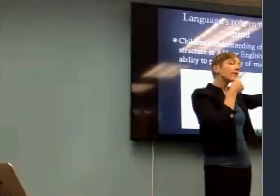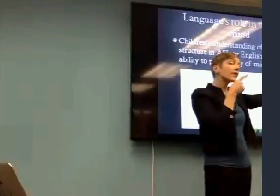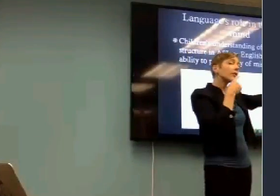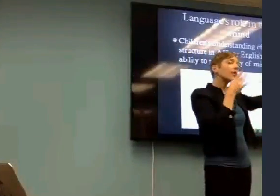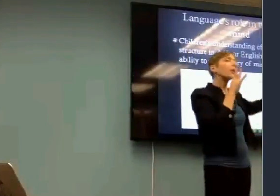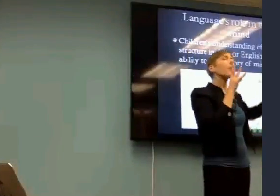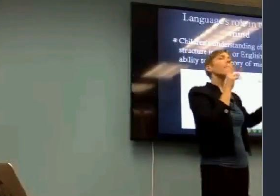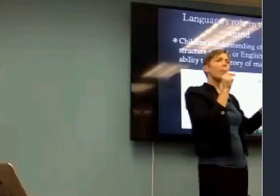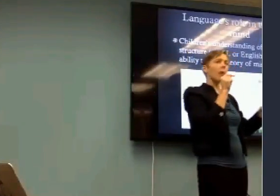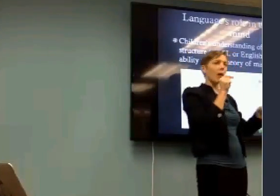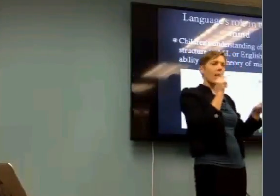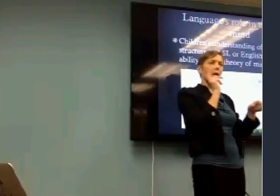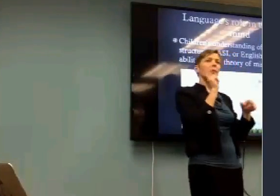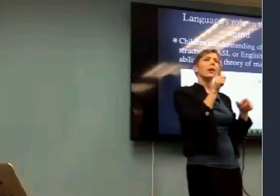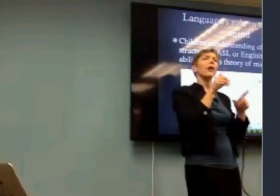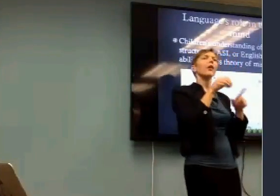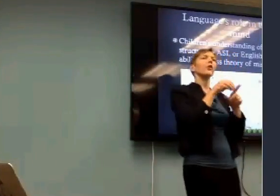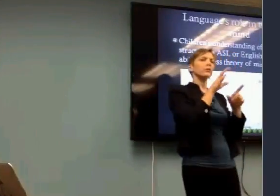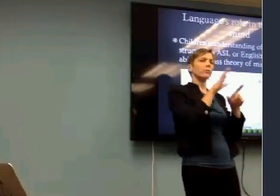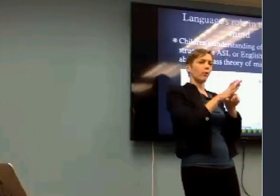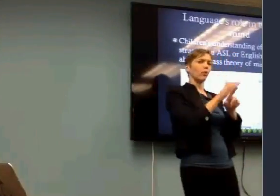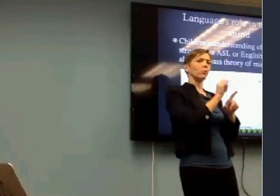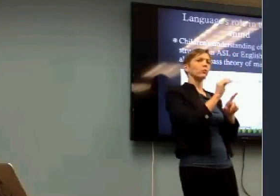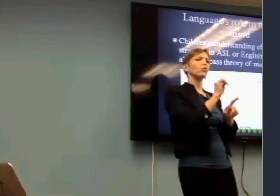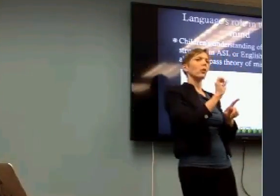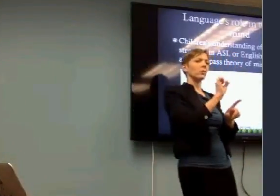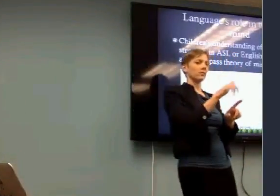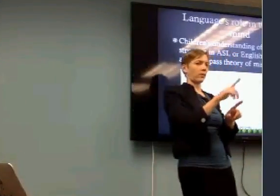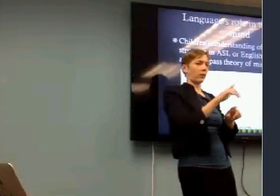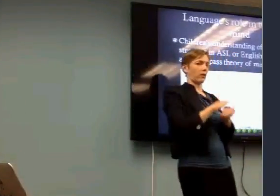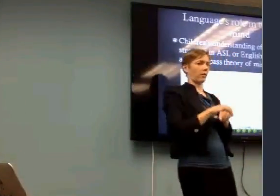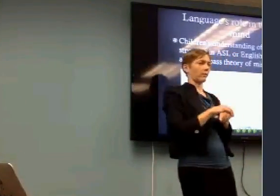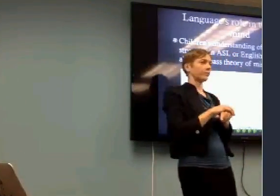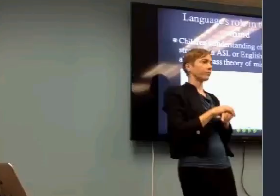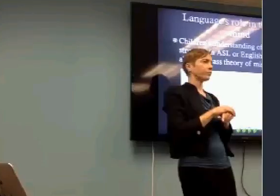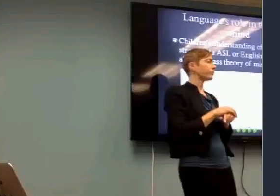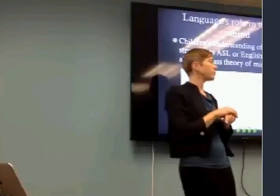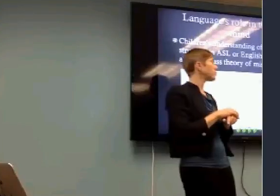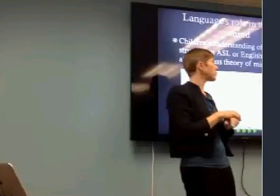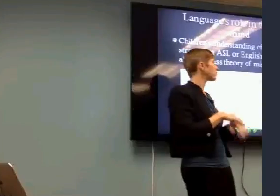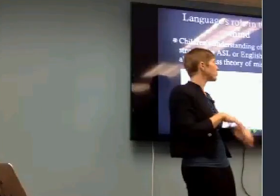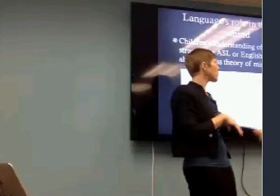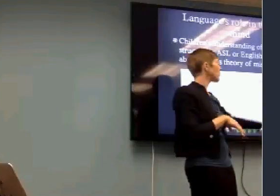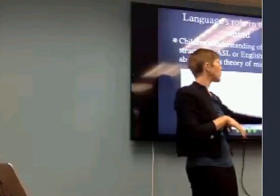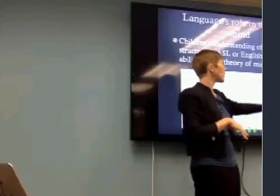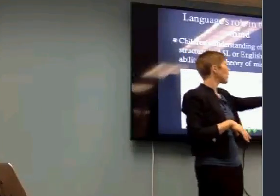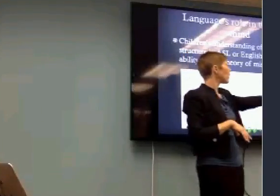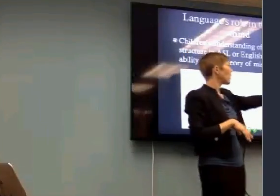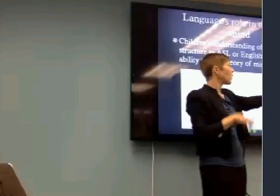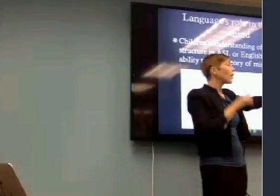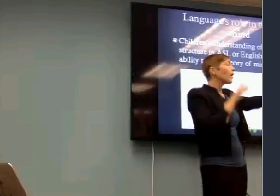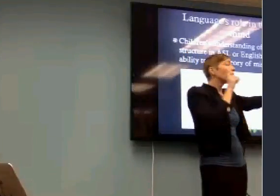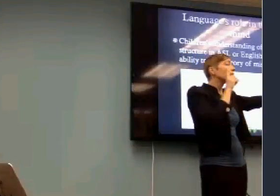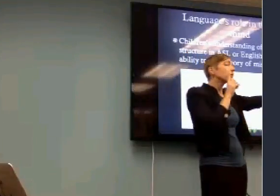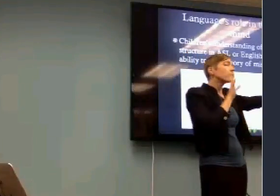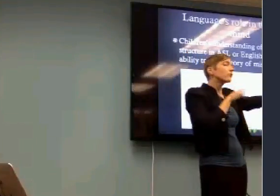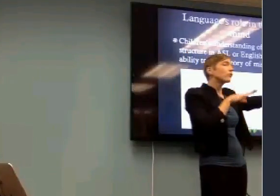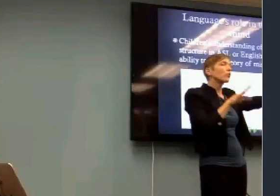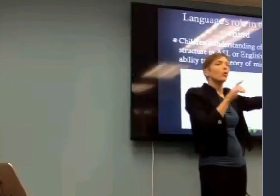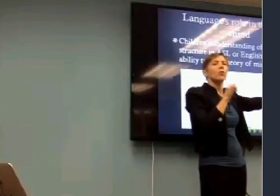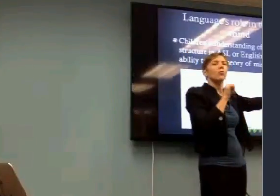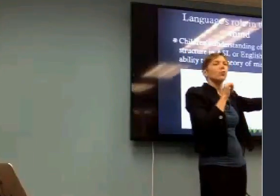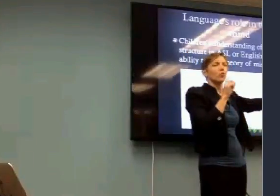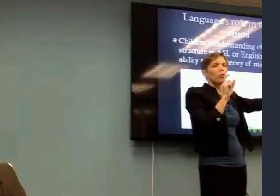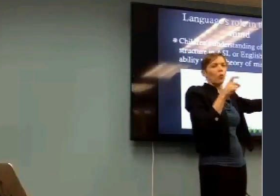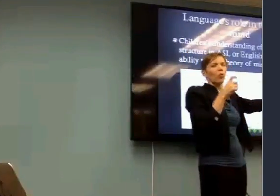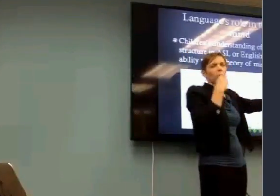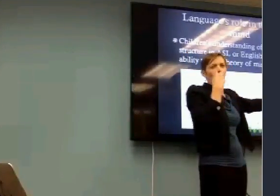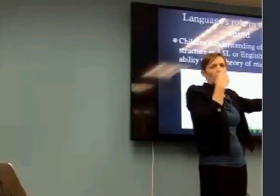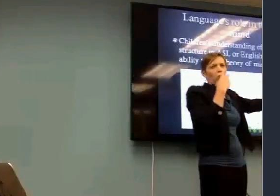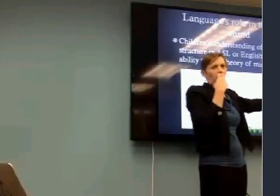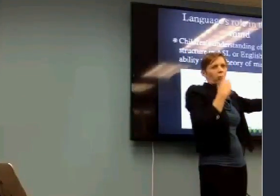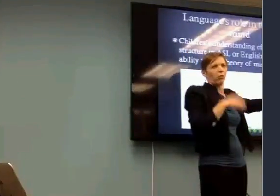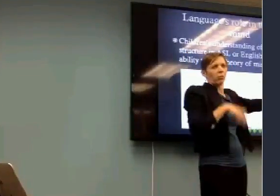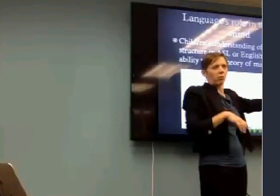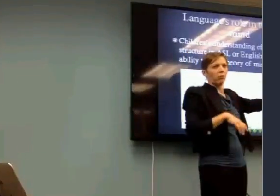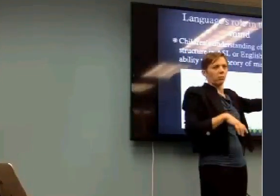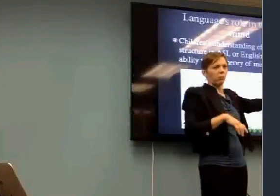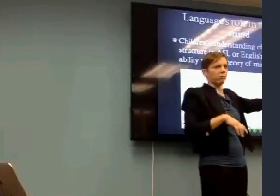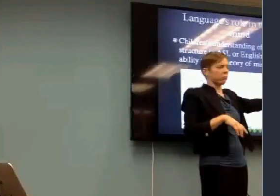deaf children of hearing parents who are later exposed to American Sign Language later in life, and the second group of deaf children who